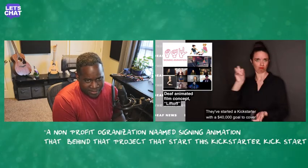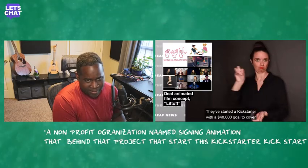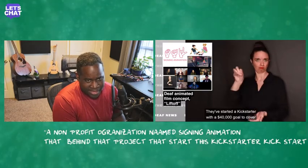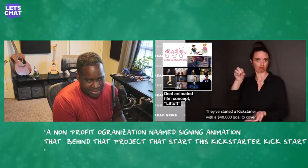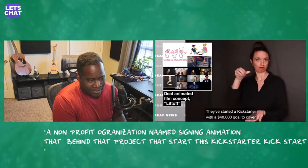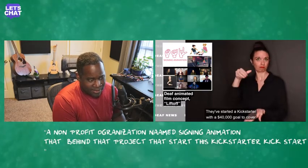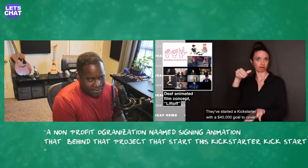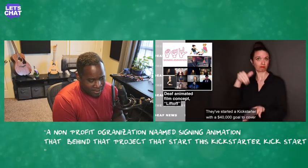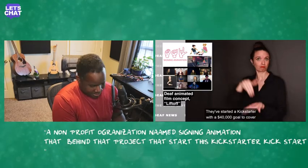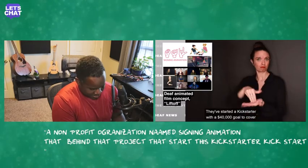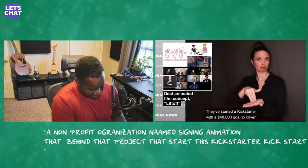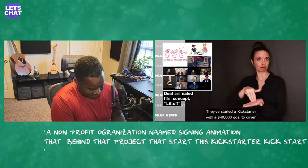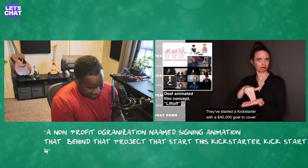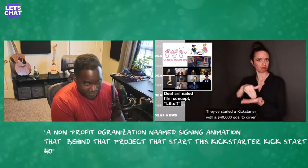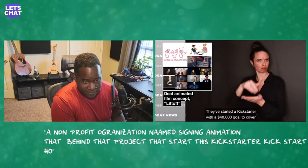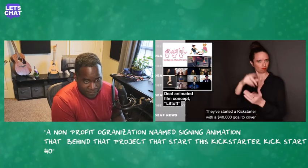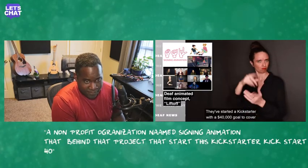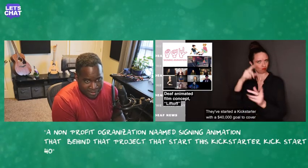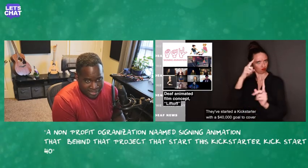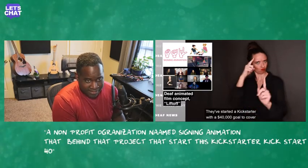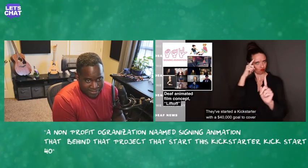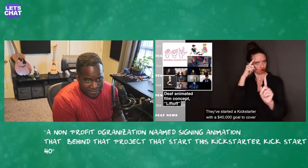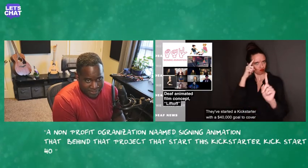project make, oh geez,